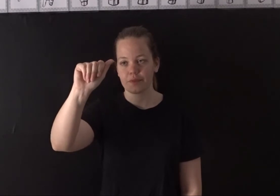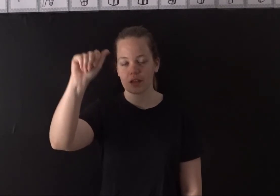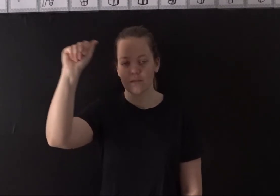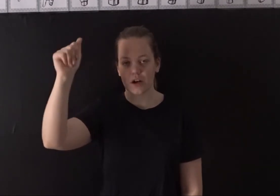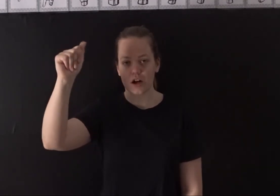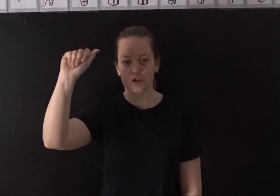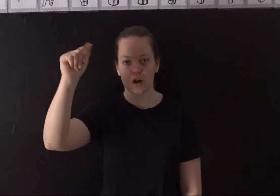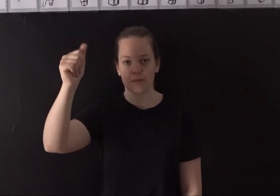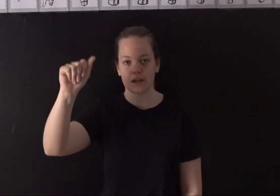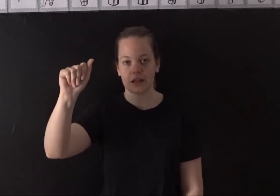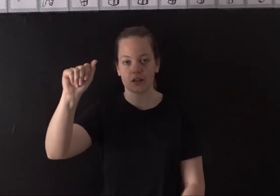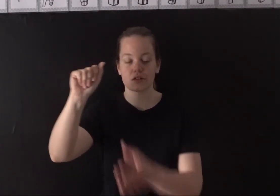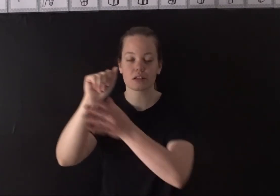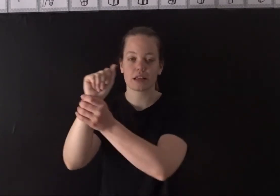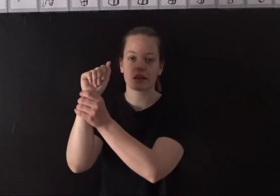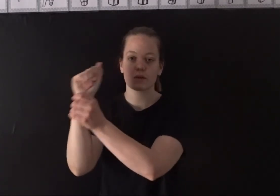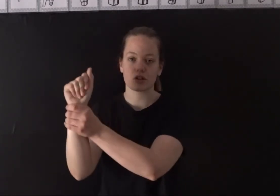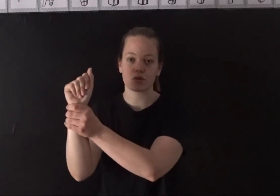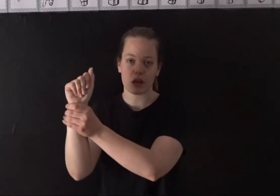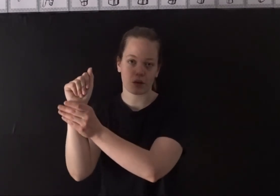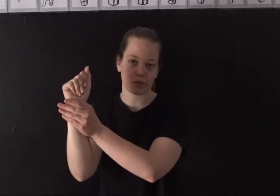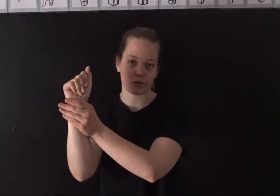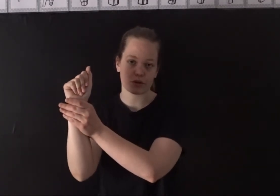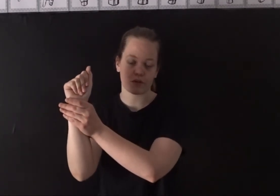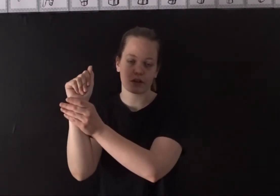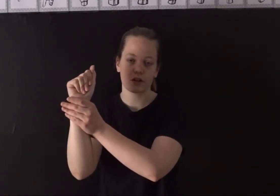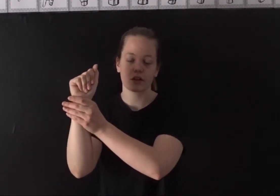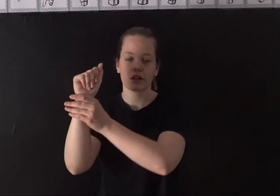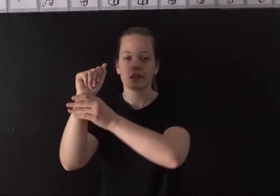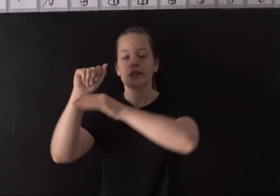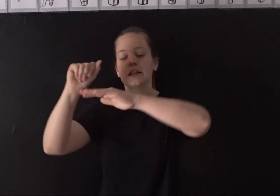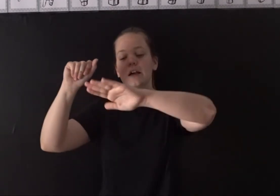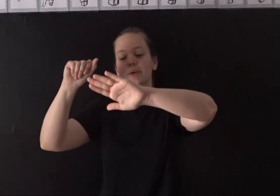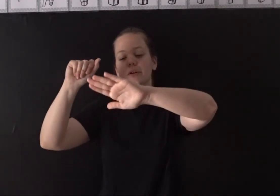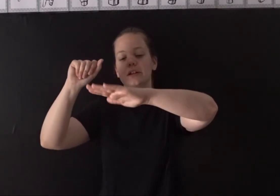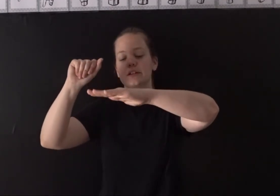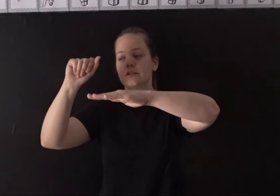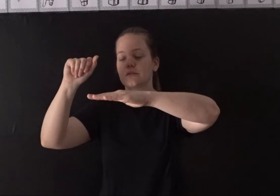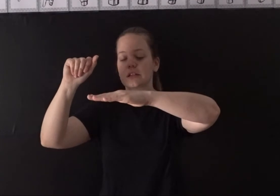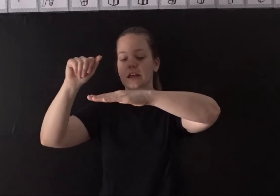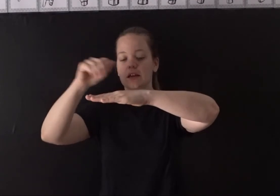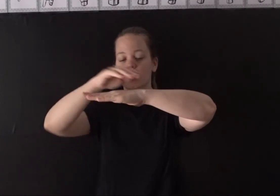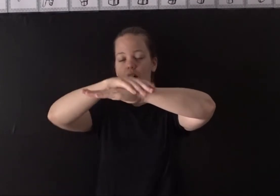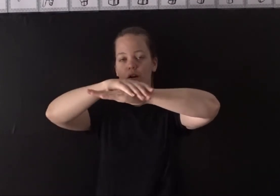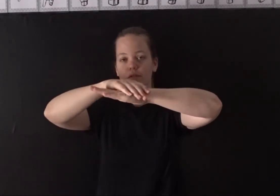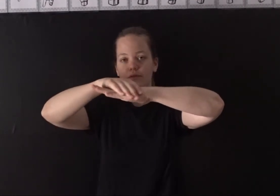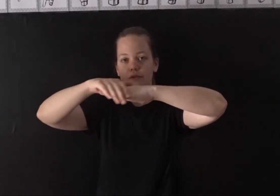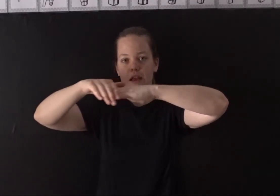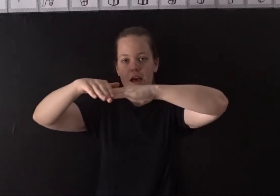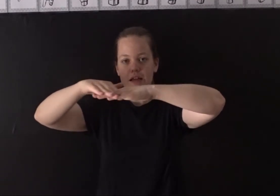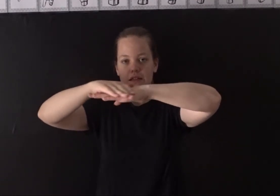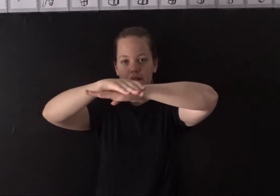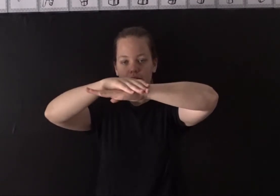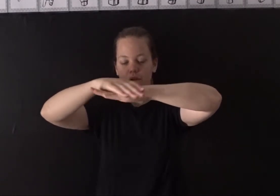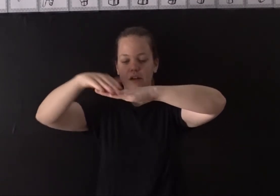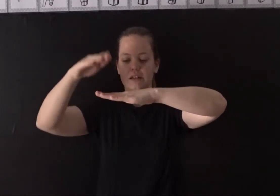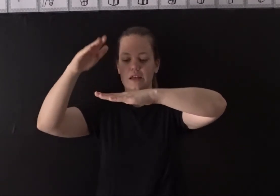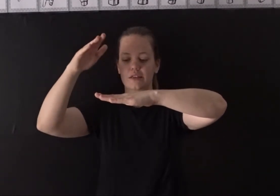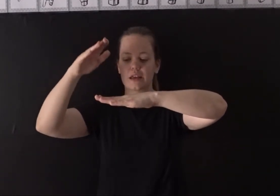of our dominant hand. So that's the hand that we do sign with most often. And we are going to take our flat. We're going to take the hand